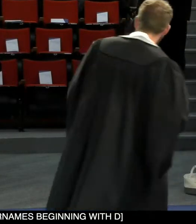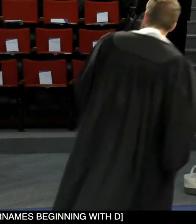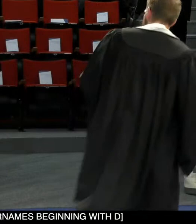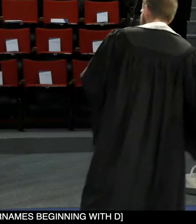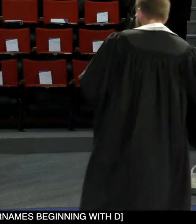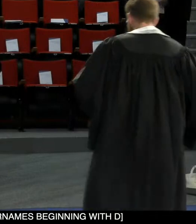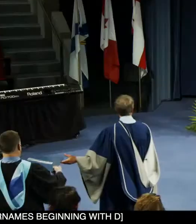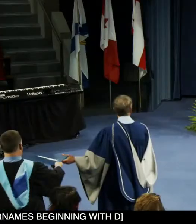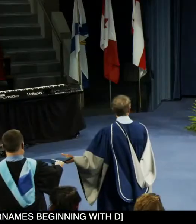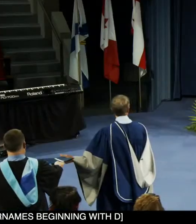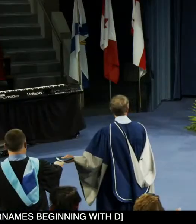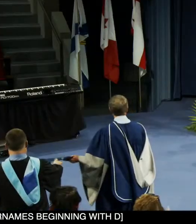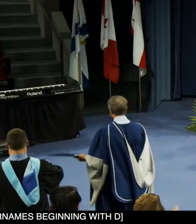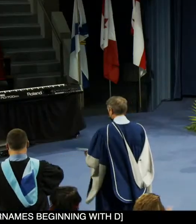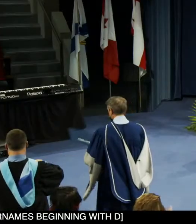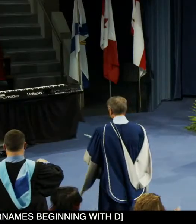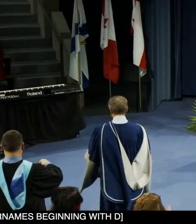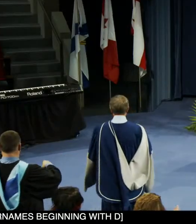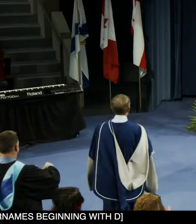Jarrett Henniger.